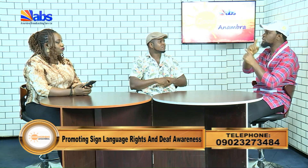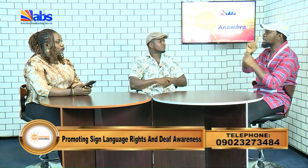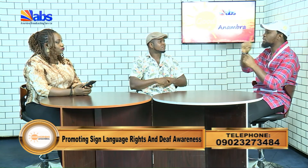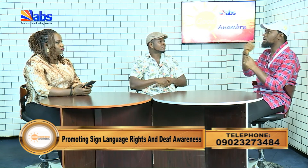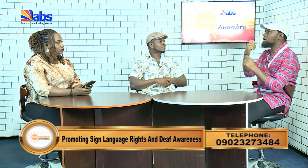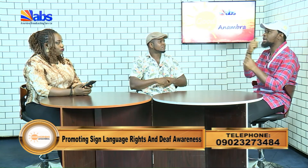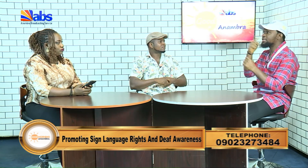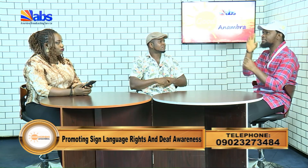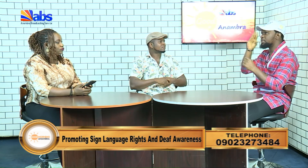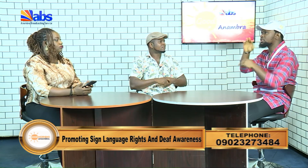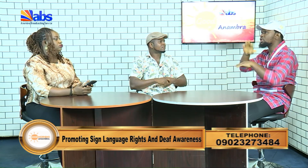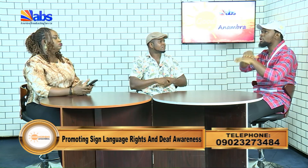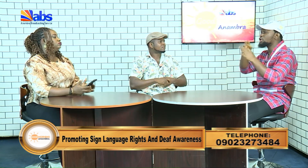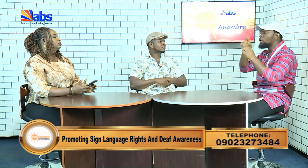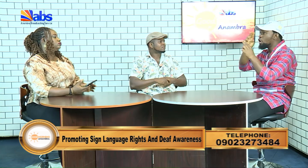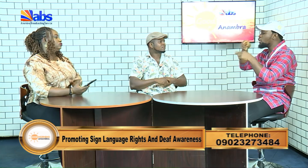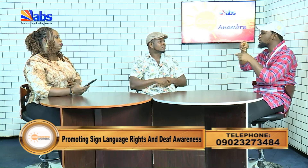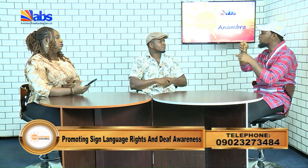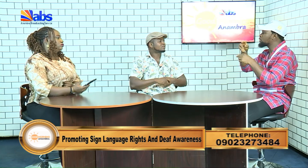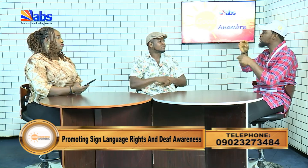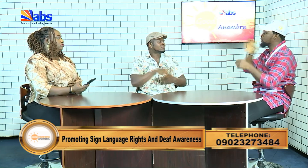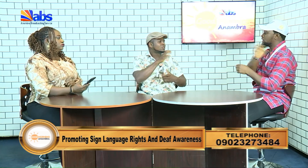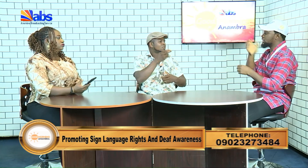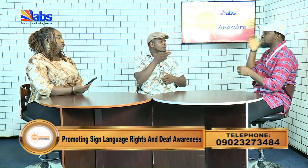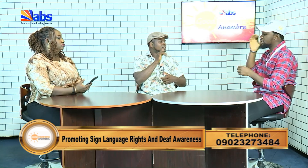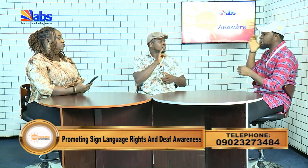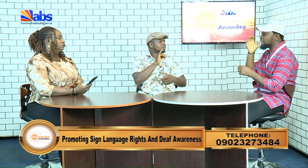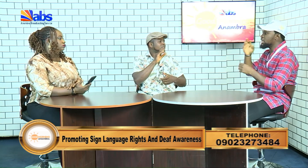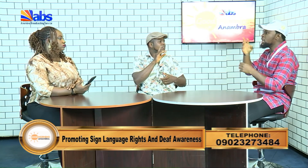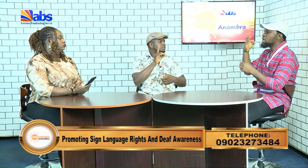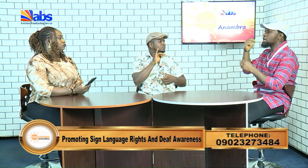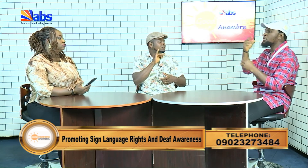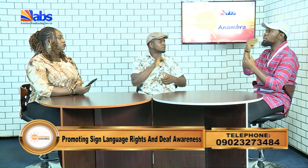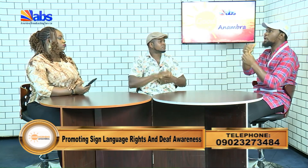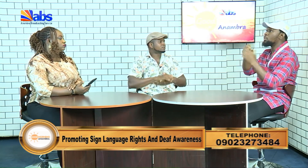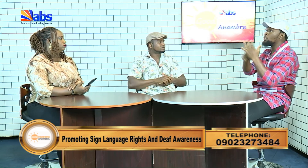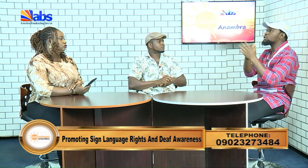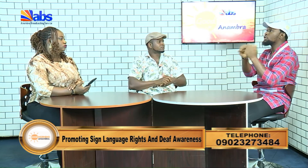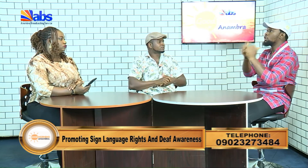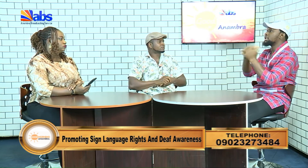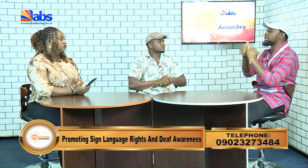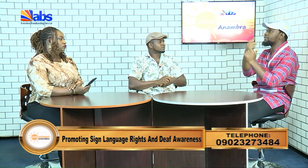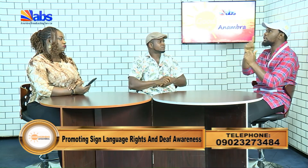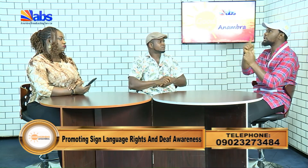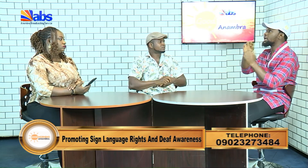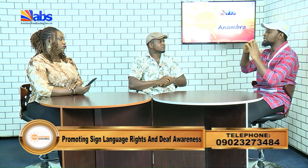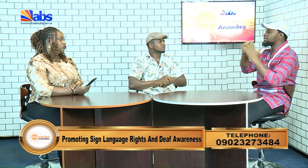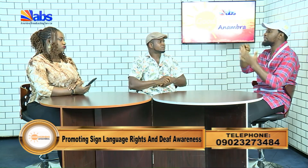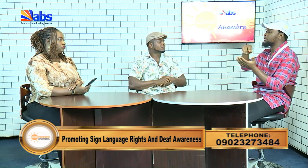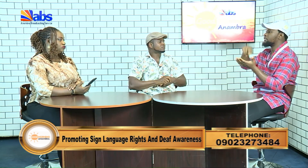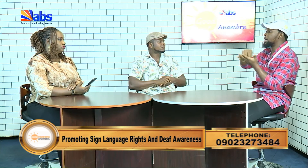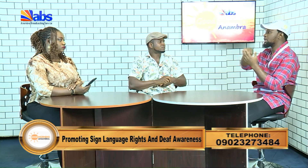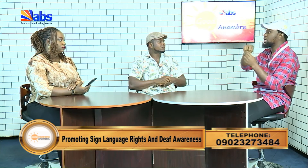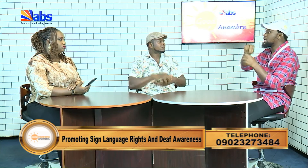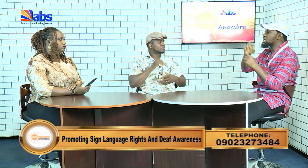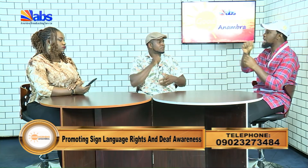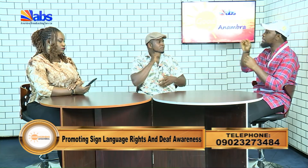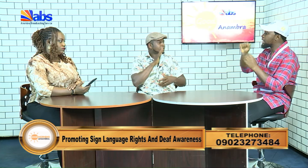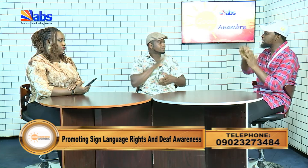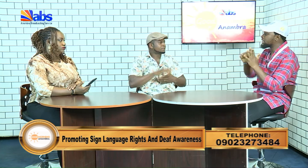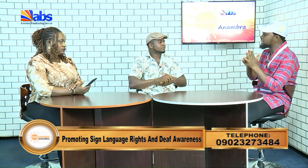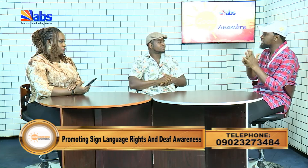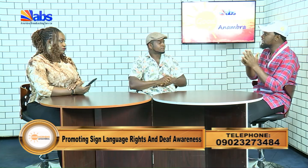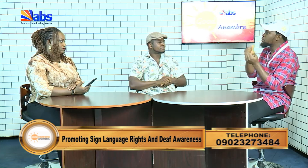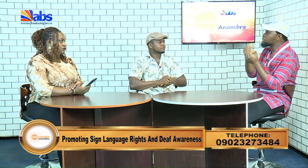Just like one other deaf person called Honorable Chedi, he once contested for the House of Reps in